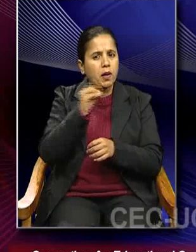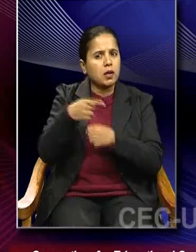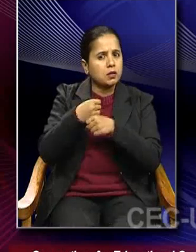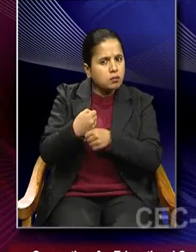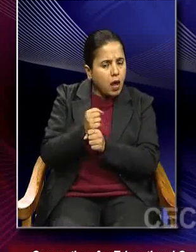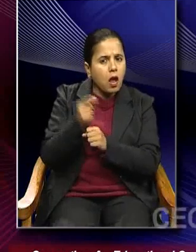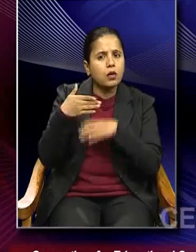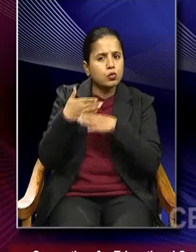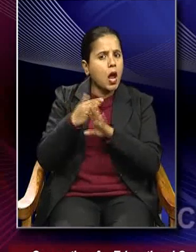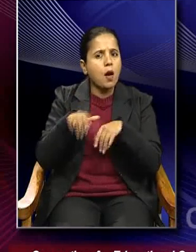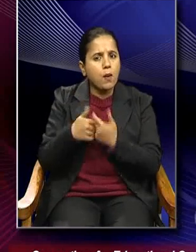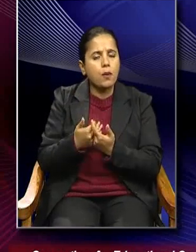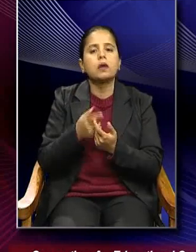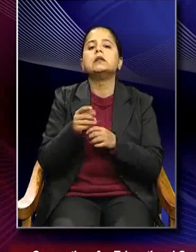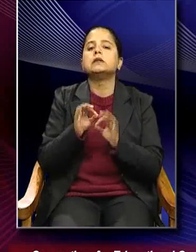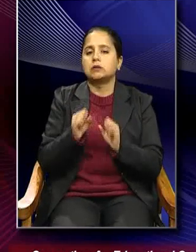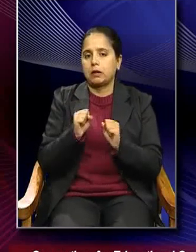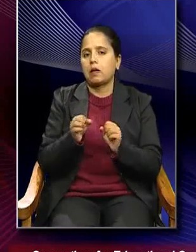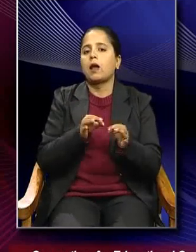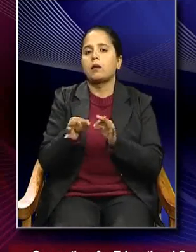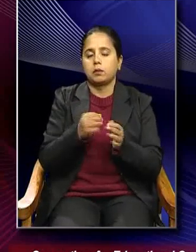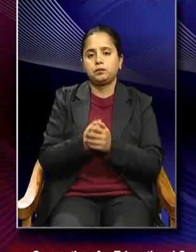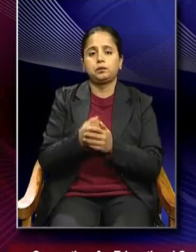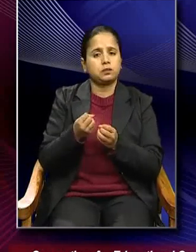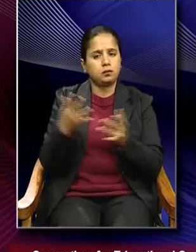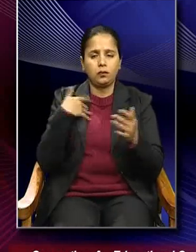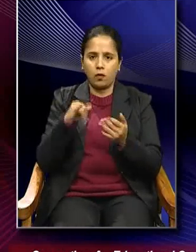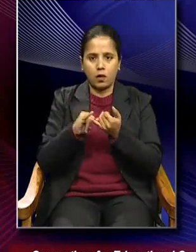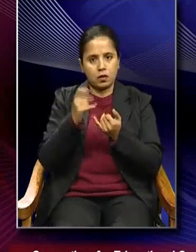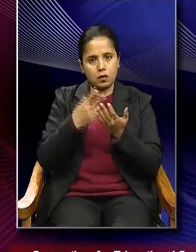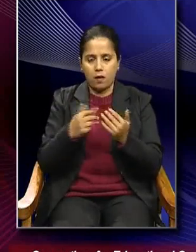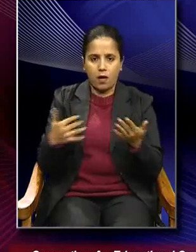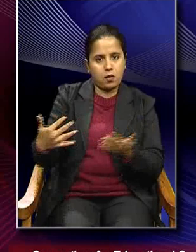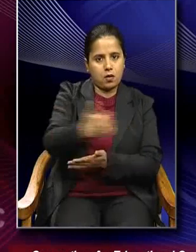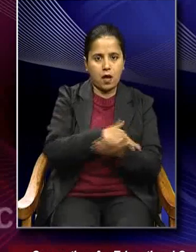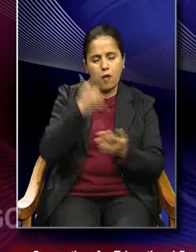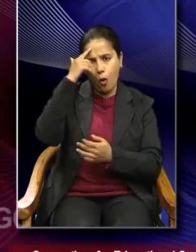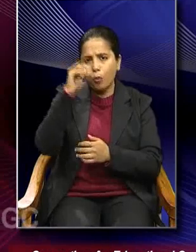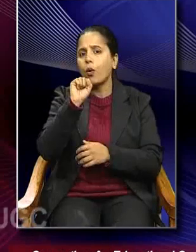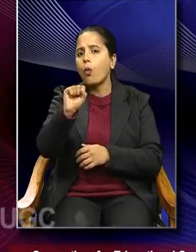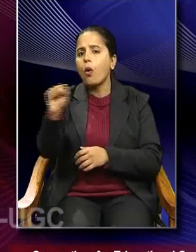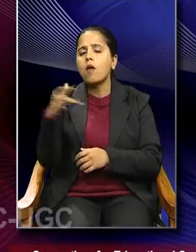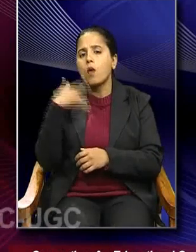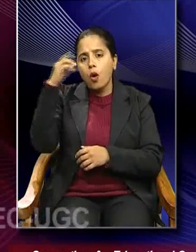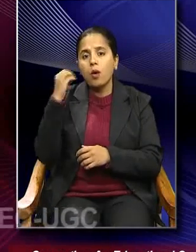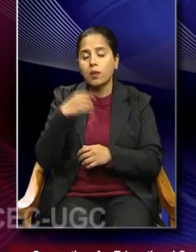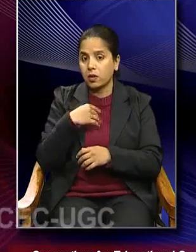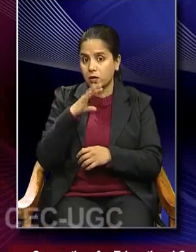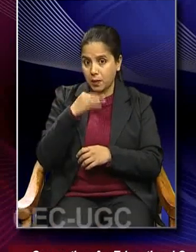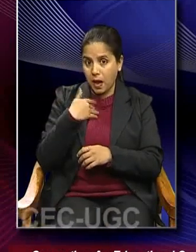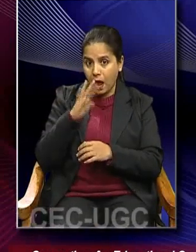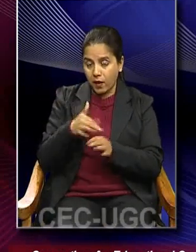shared. So most of the time when we do surveys or we are taking opinion, we are not